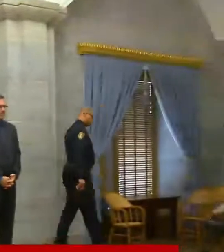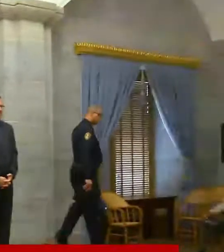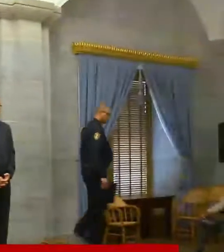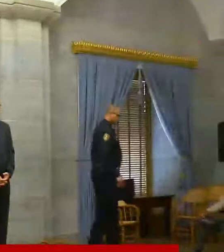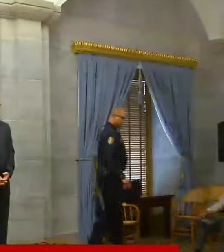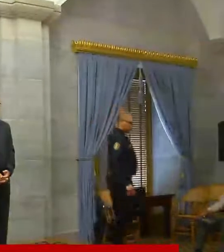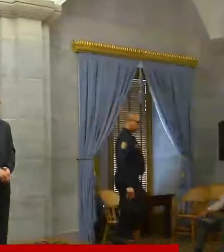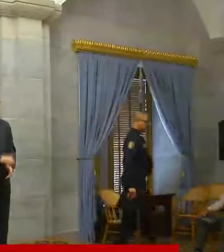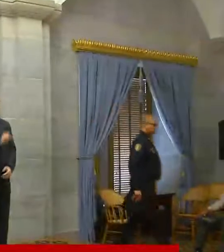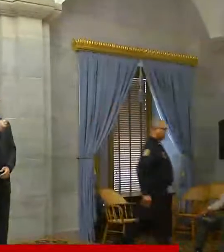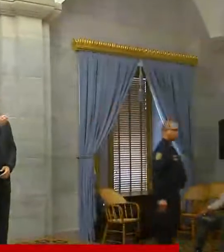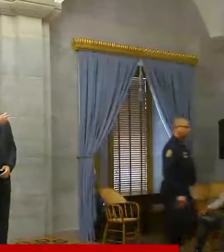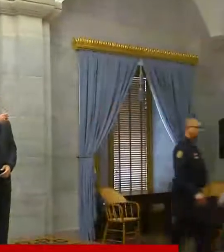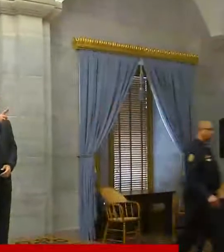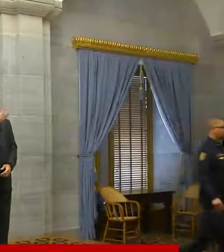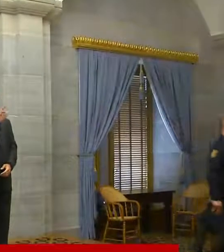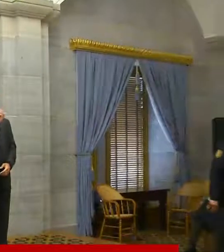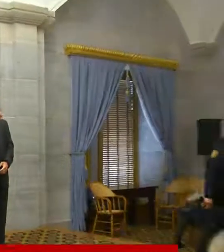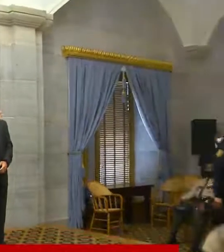Sheriff Spangler.